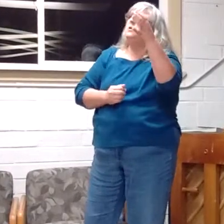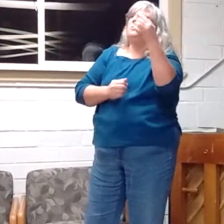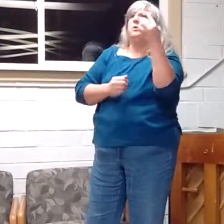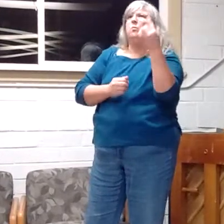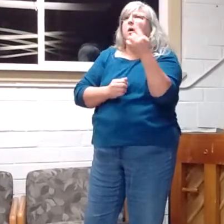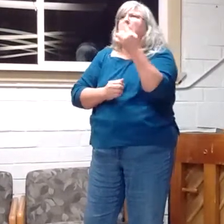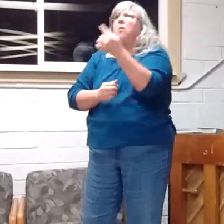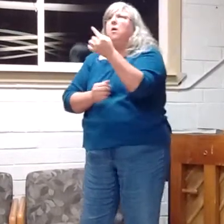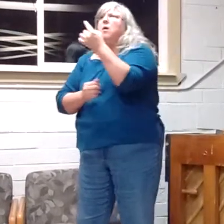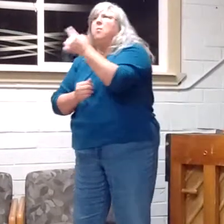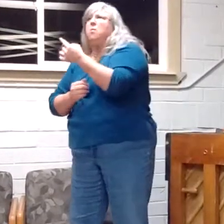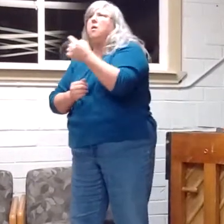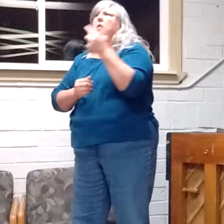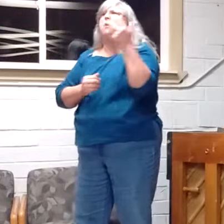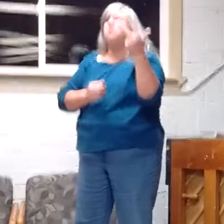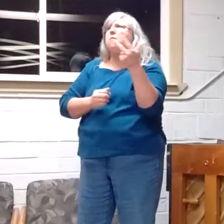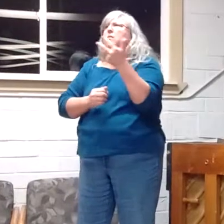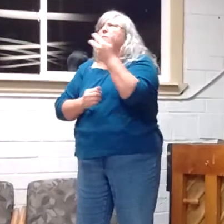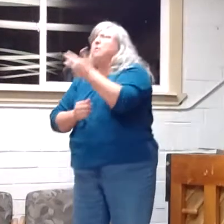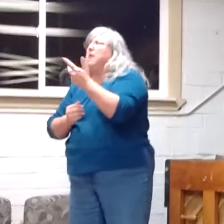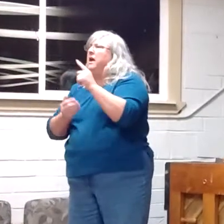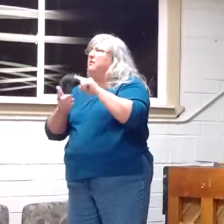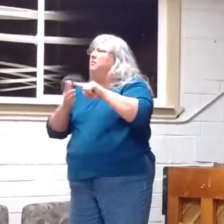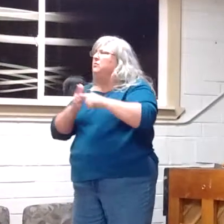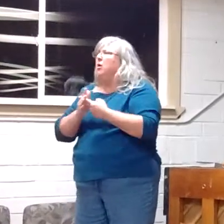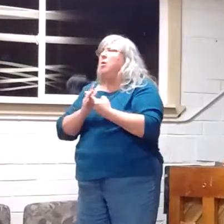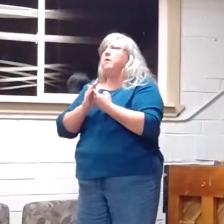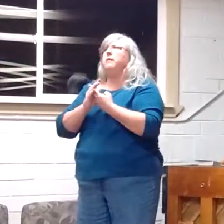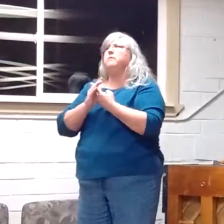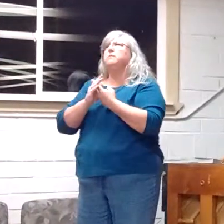to my own inner calling, my own